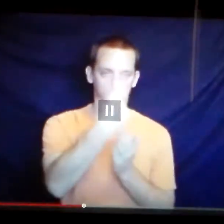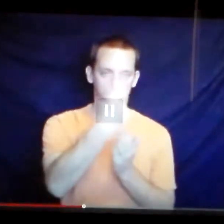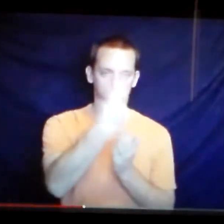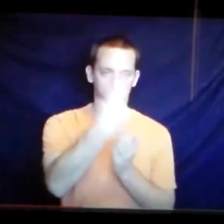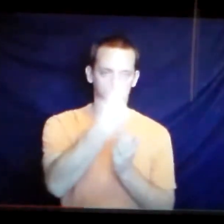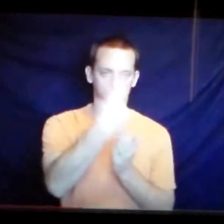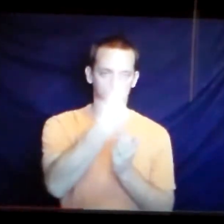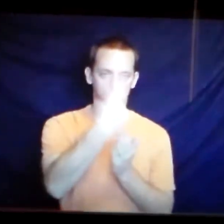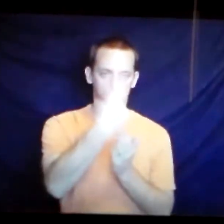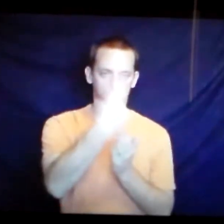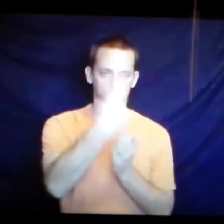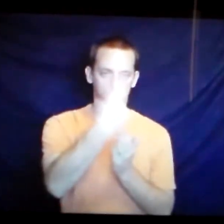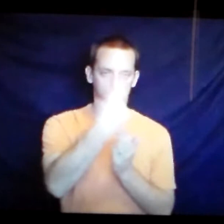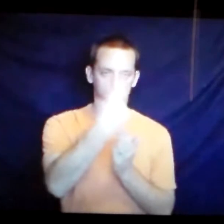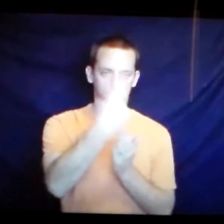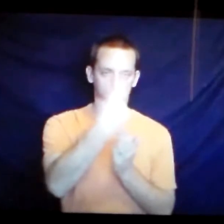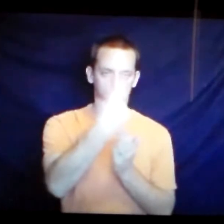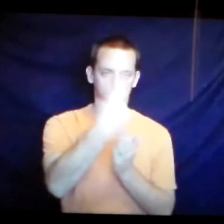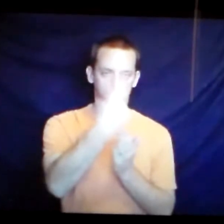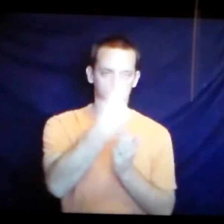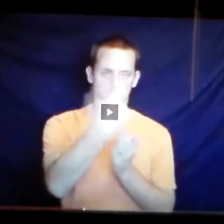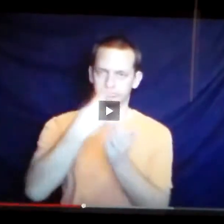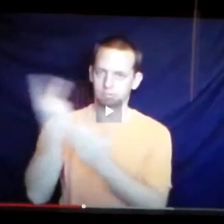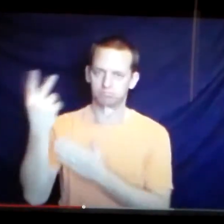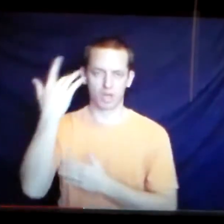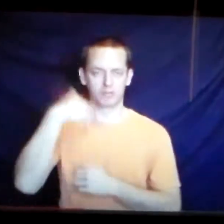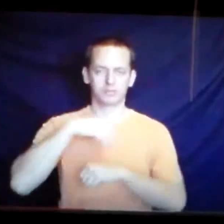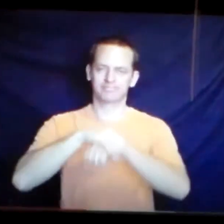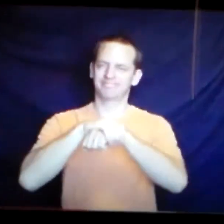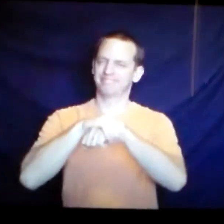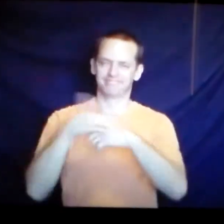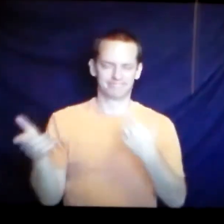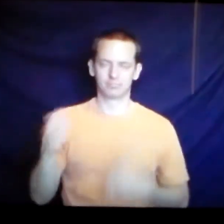I took up English 101 for a semester.